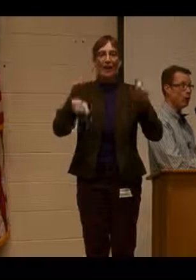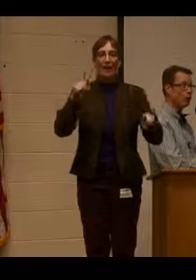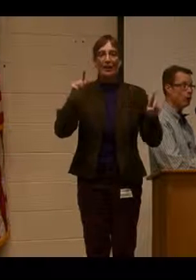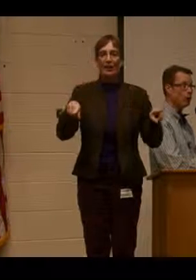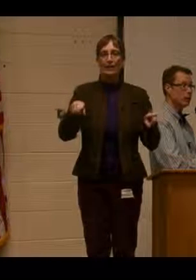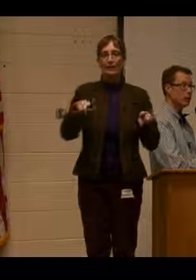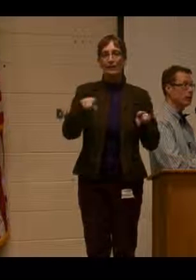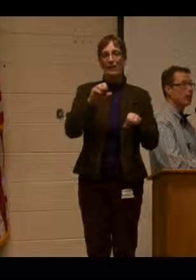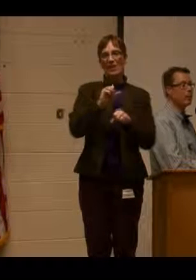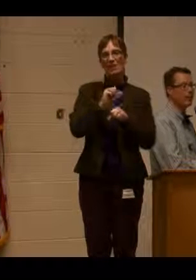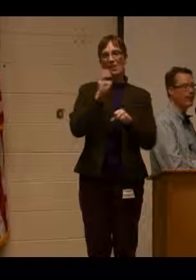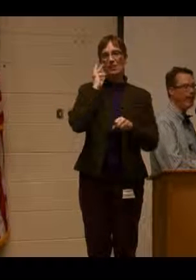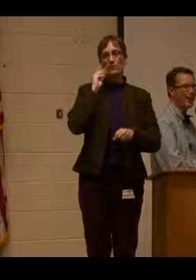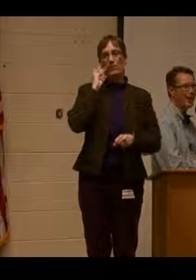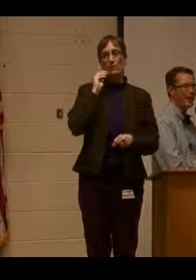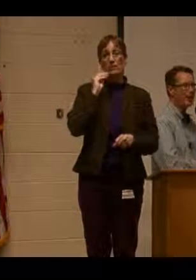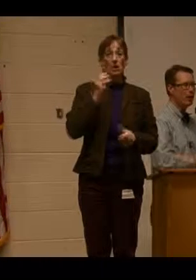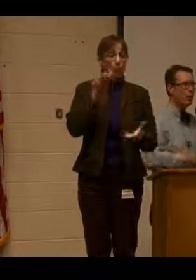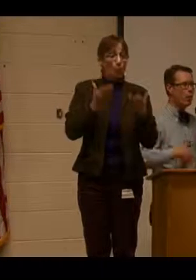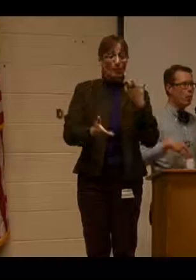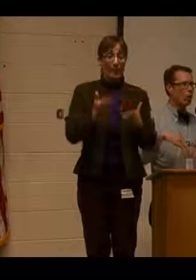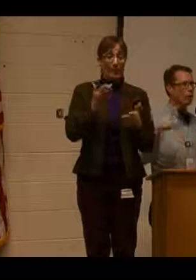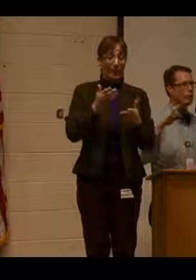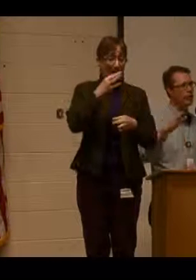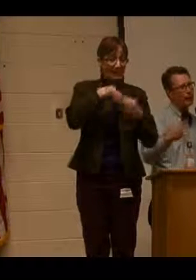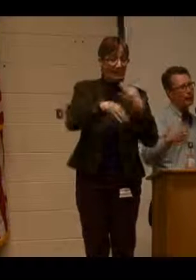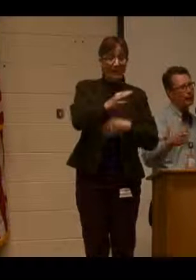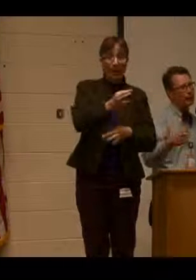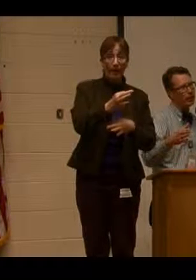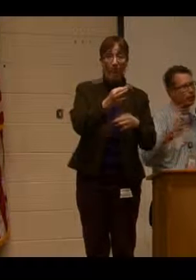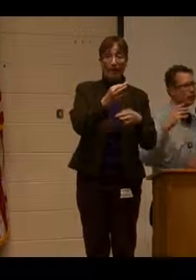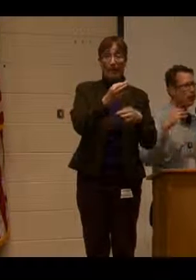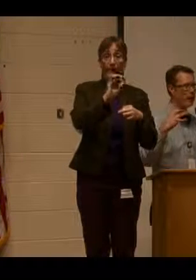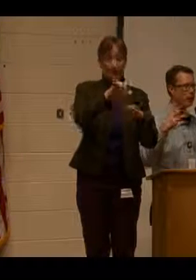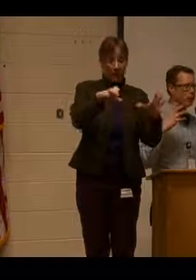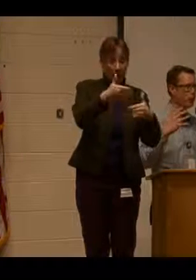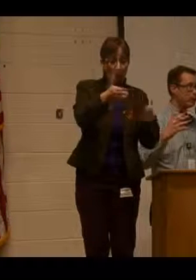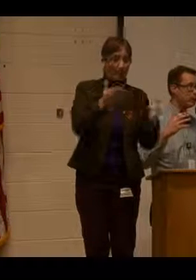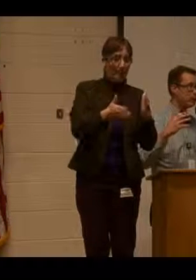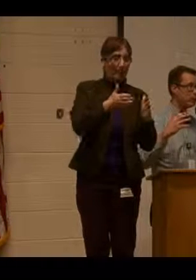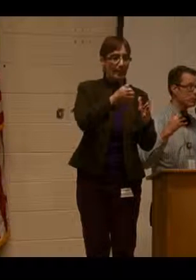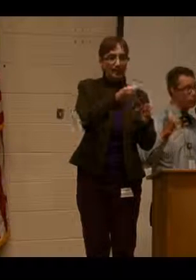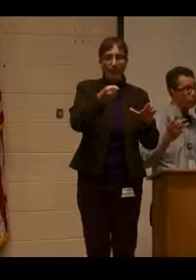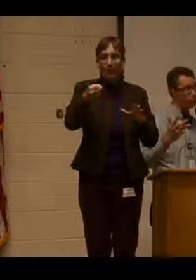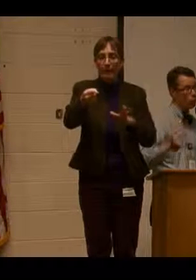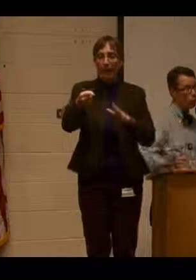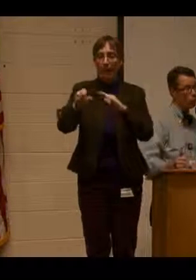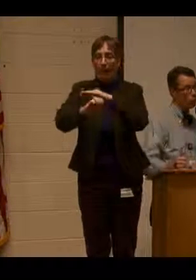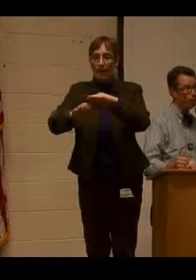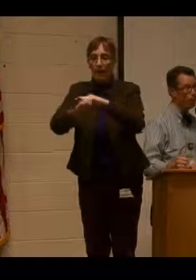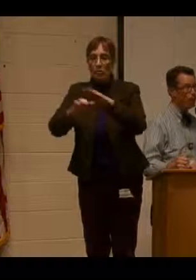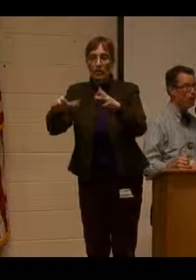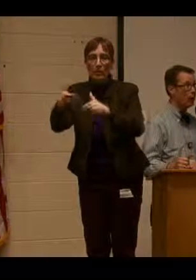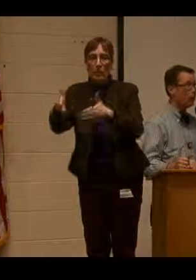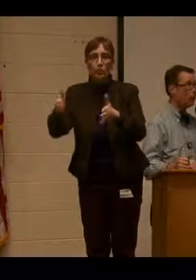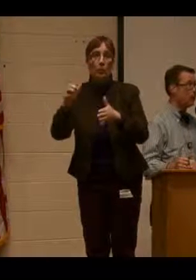class or in a daycare setting, depending on what his career goals were.